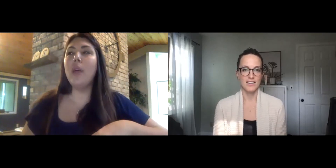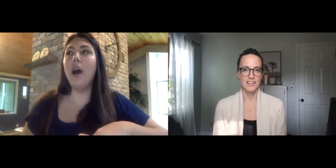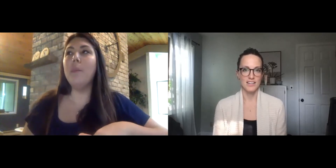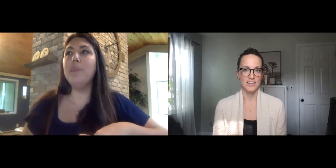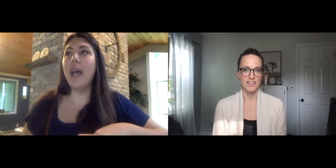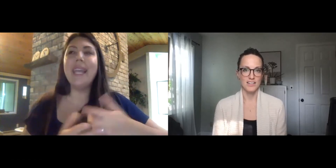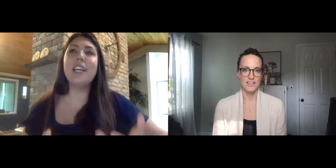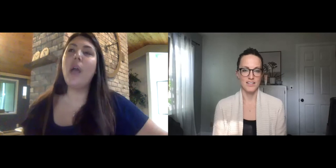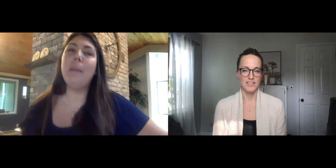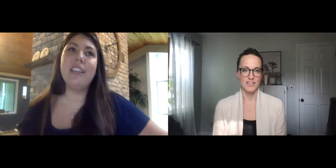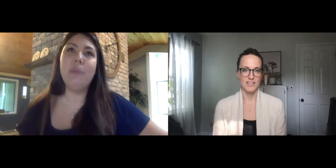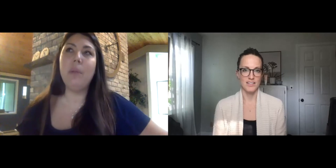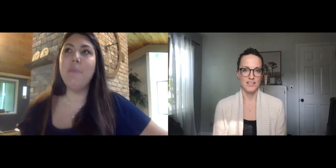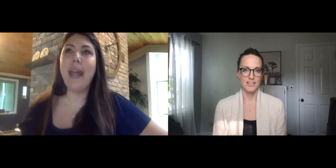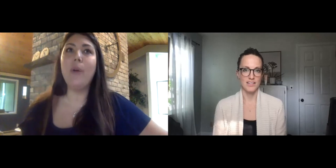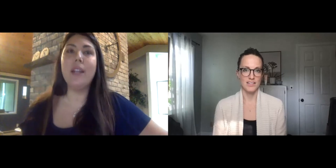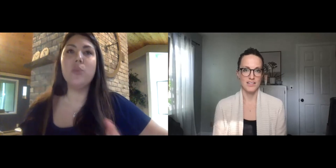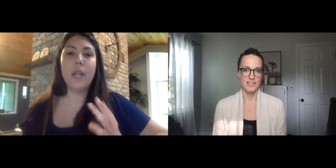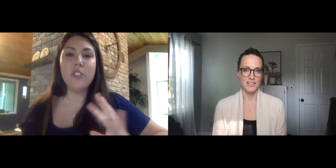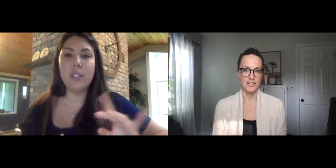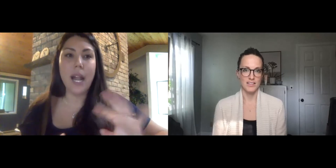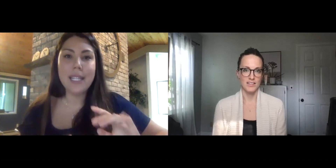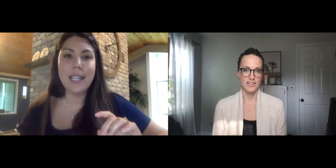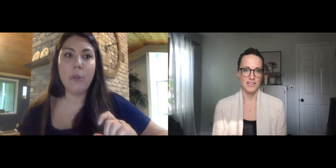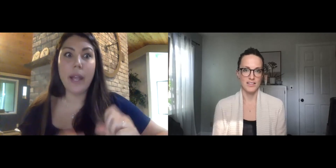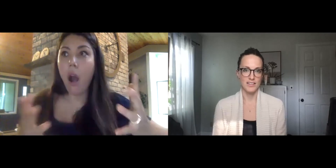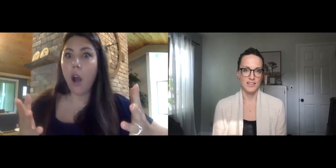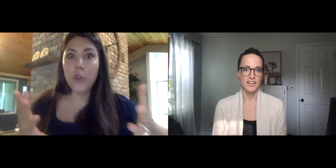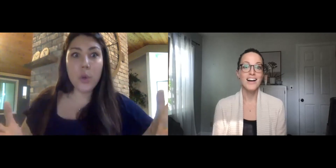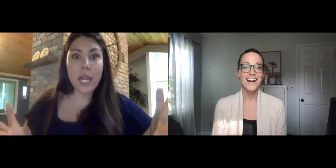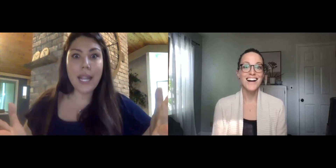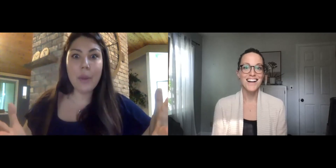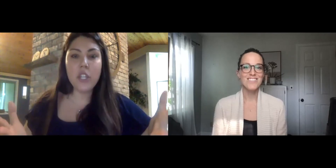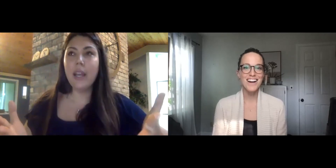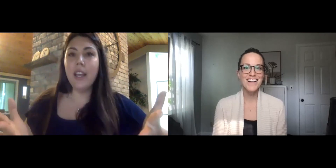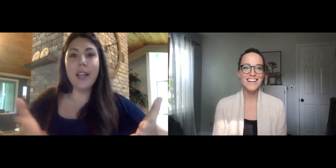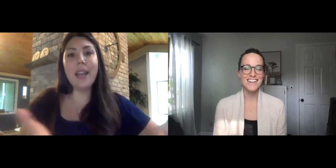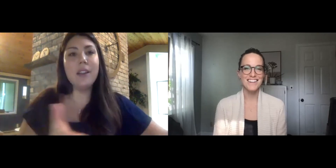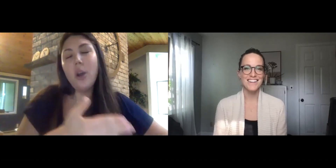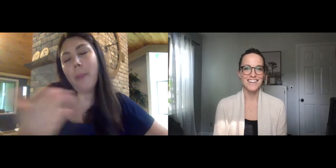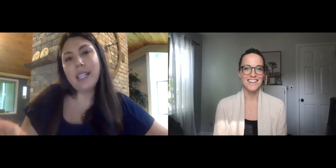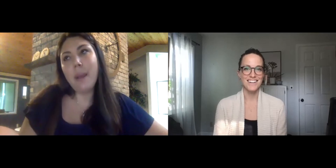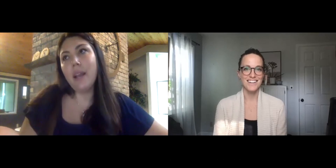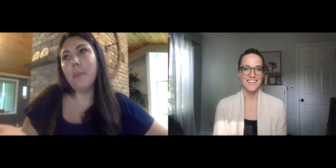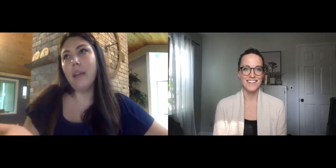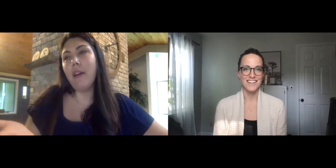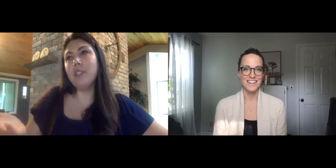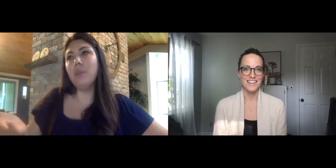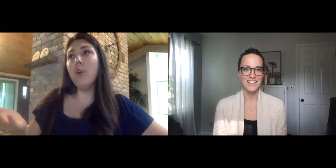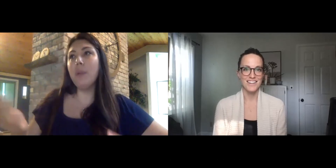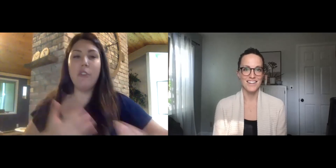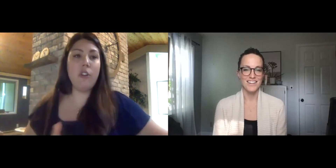know, I can't tell you how many deaf people I've met out, and just when I start signing to them, they're like, oh, you know sign language? Like, Right. again, going back to my